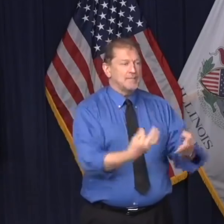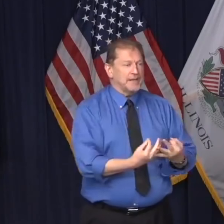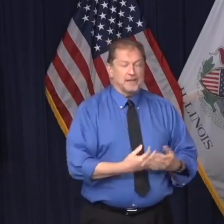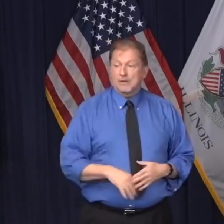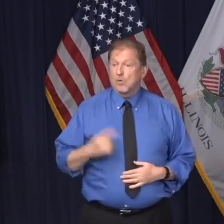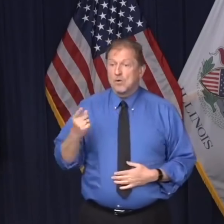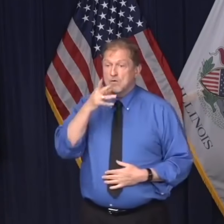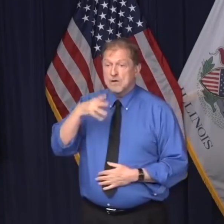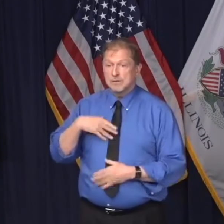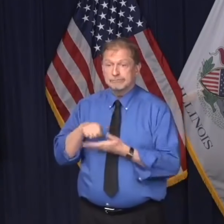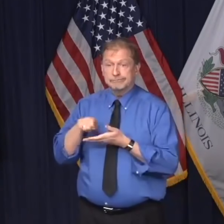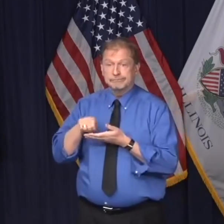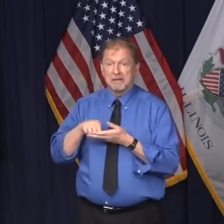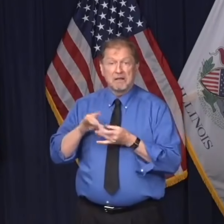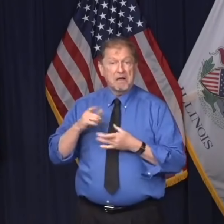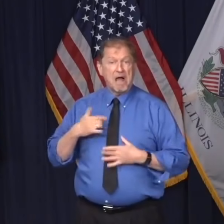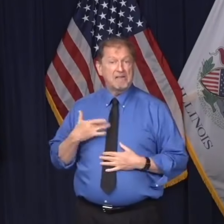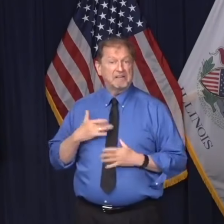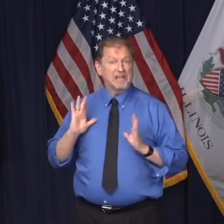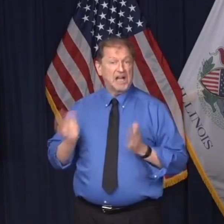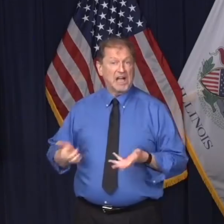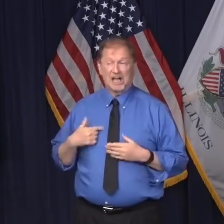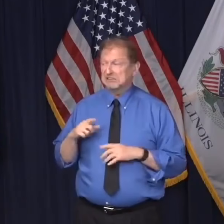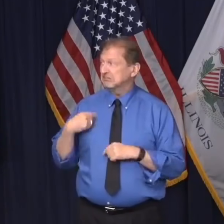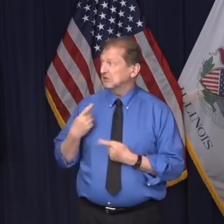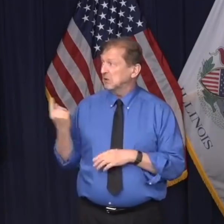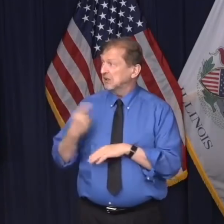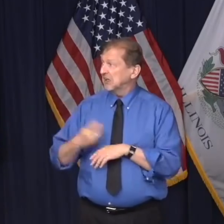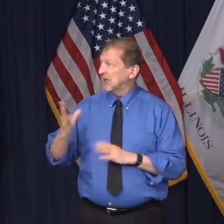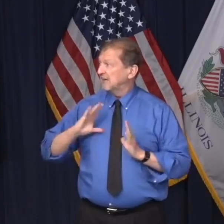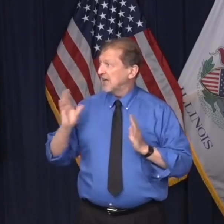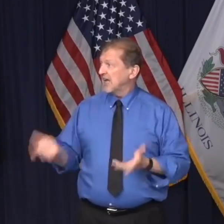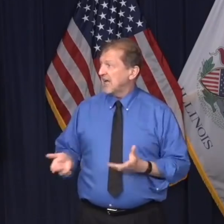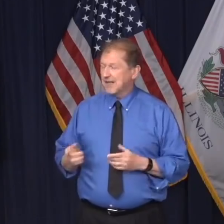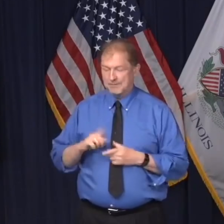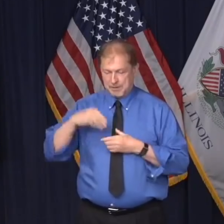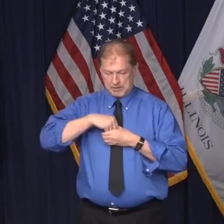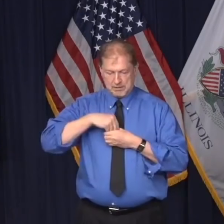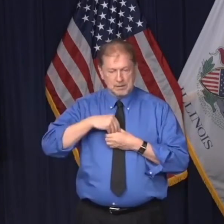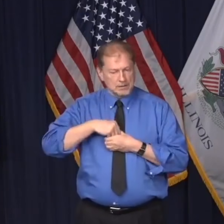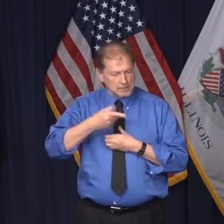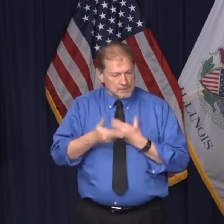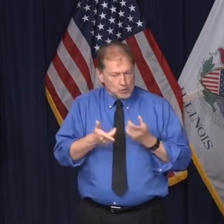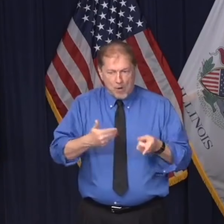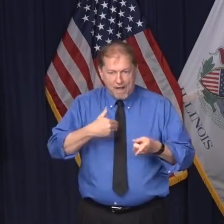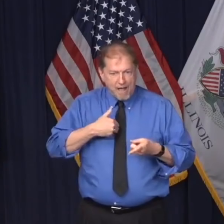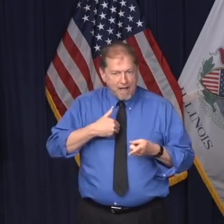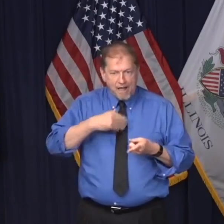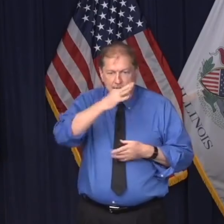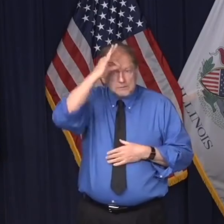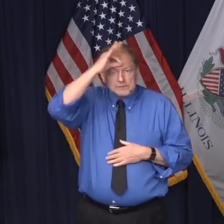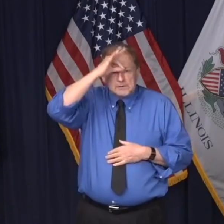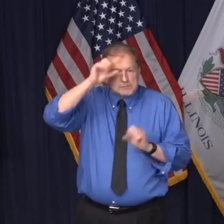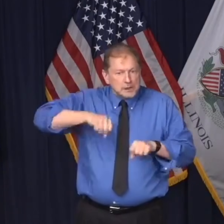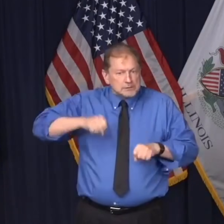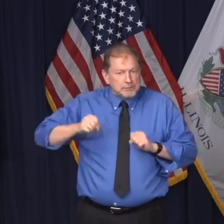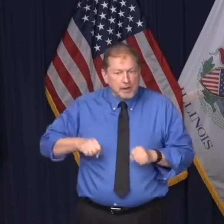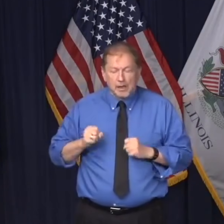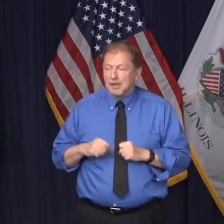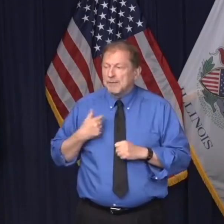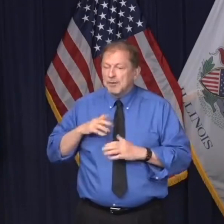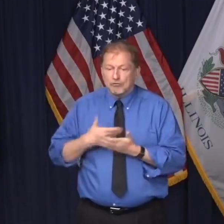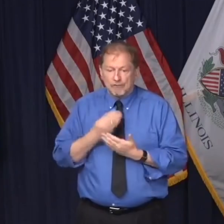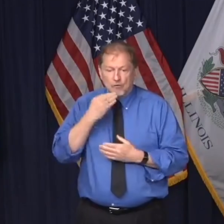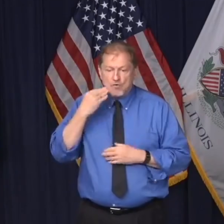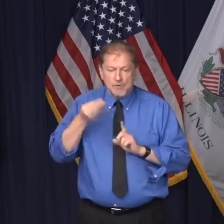spoke about it said, well, I'm not feeling anything. It's been a day. I'm fine. Well, guess what? You can have it, and you may